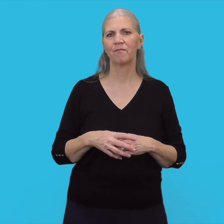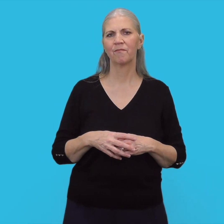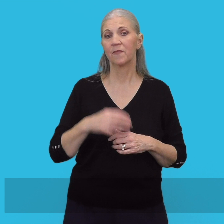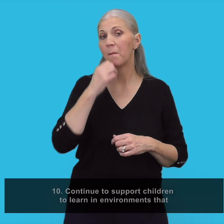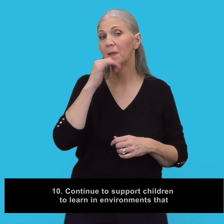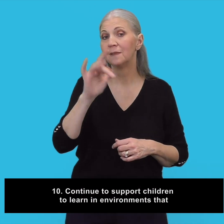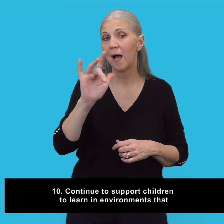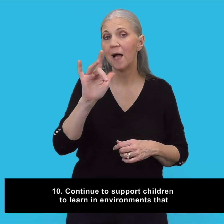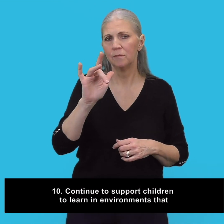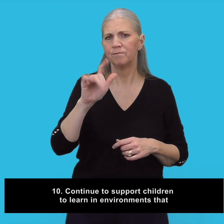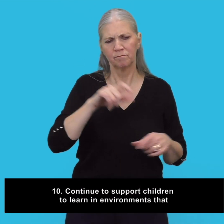Number 10.